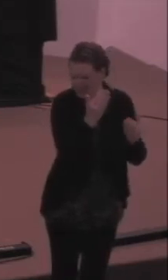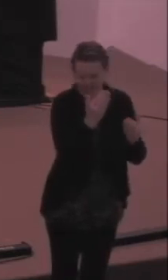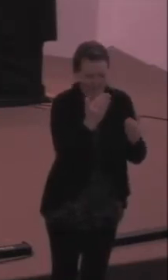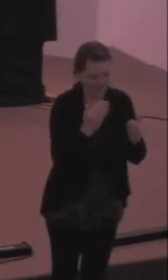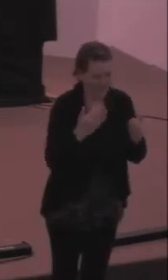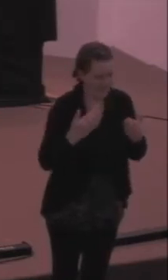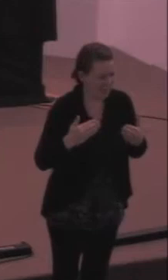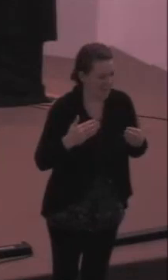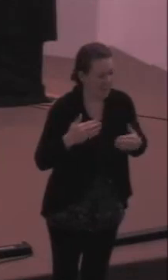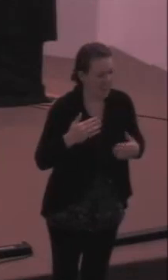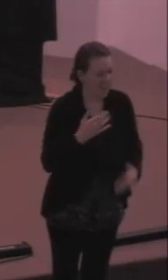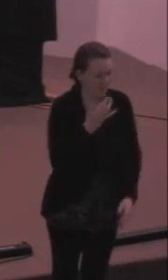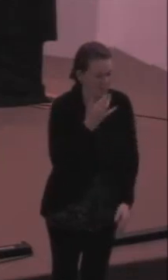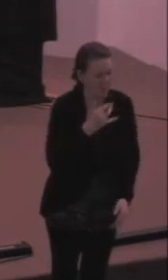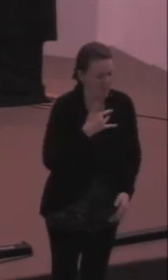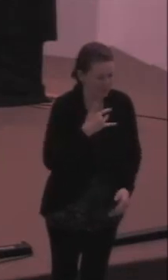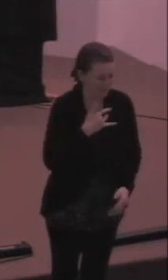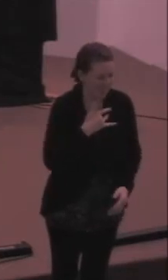Happy